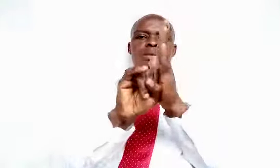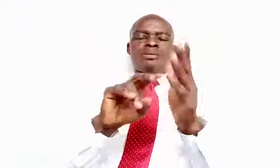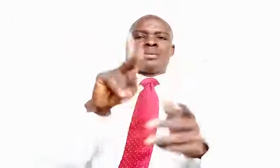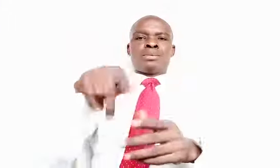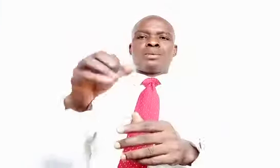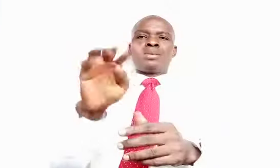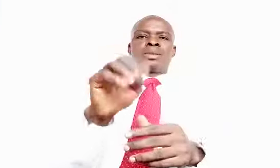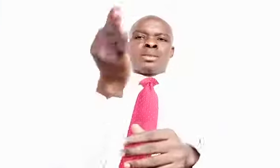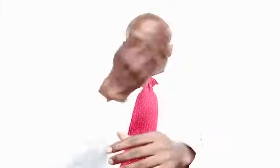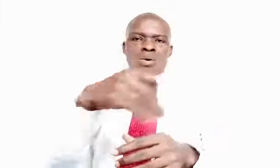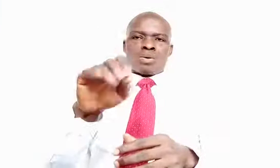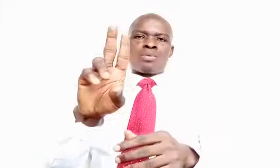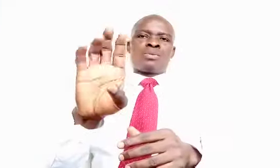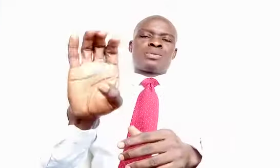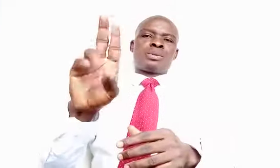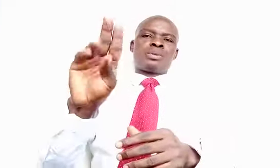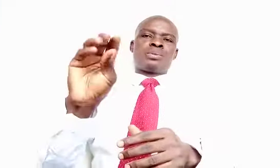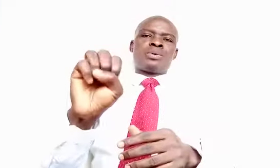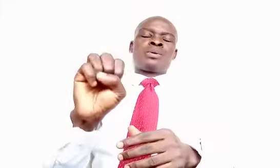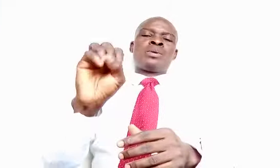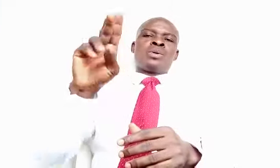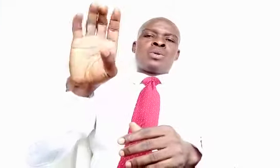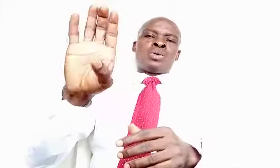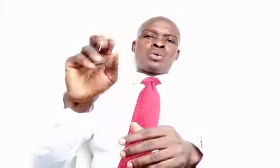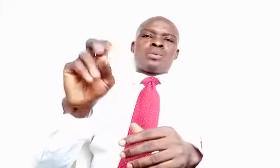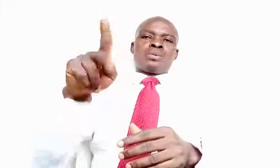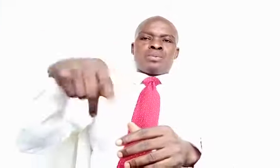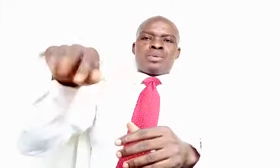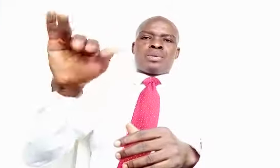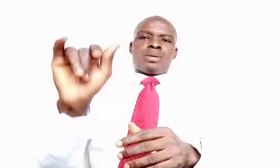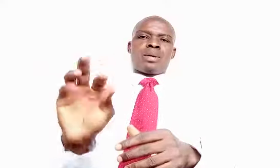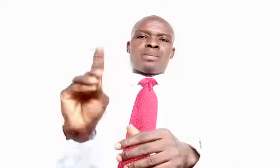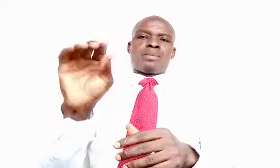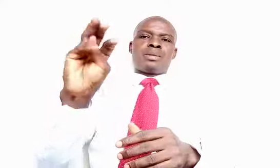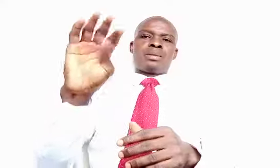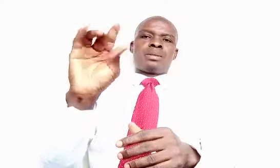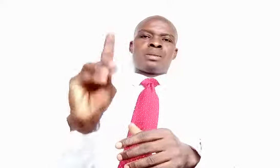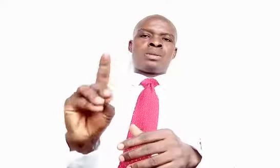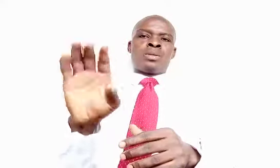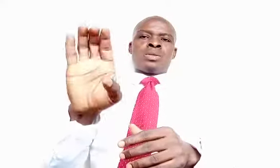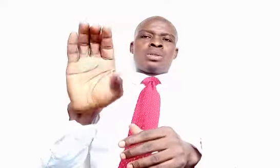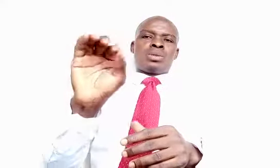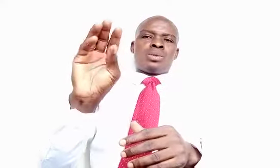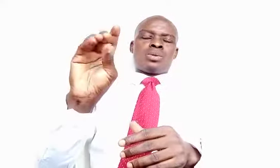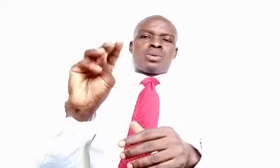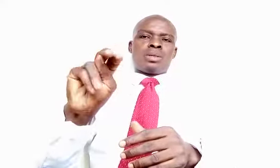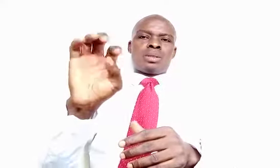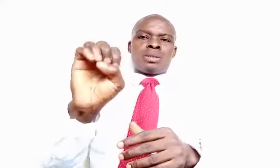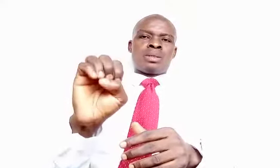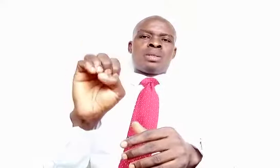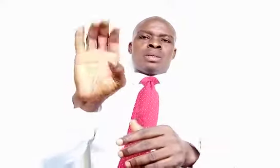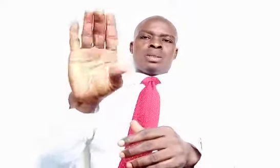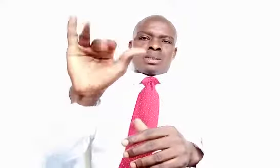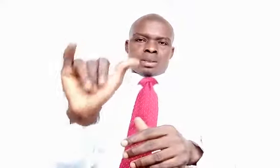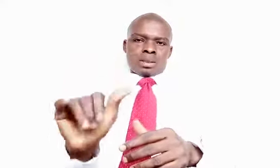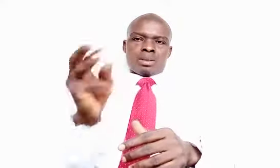cube, cuboid, pyramid, cone, cylinder, and